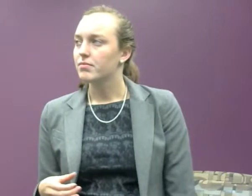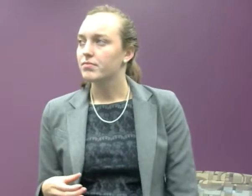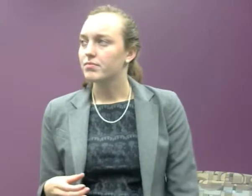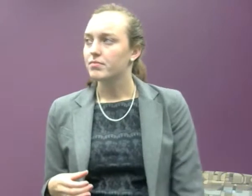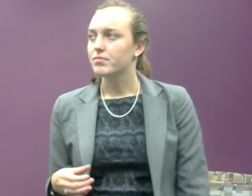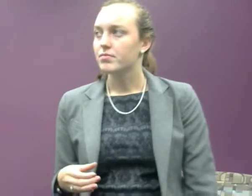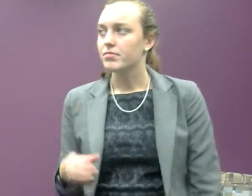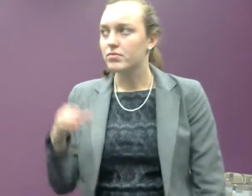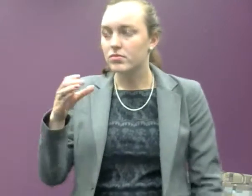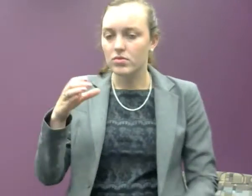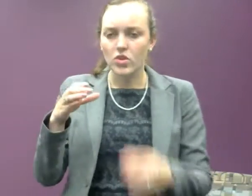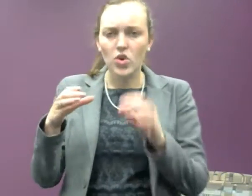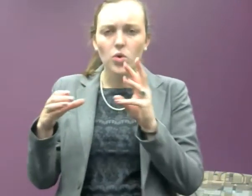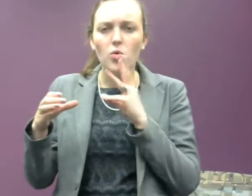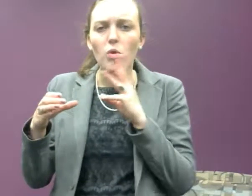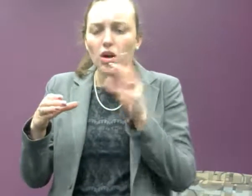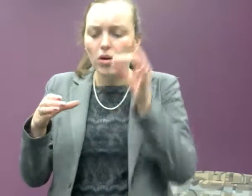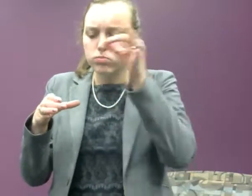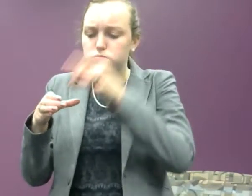Centimeters. It's like about far as centimeters.